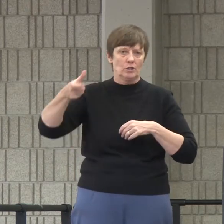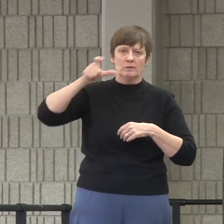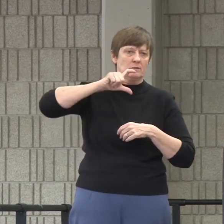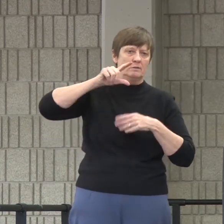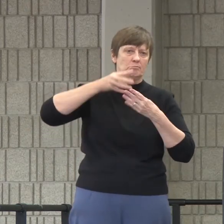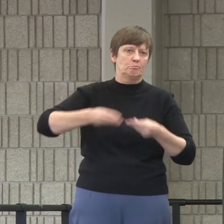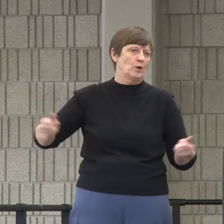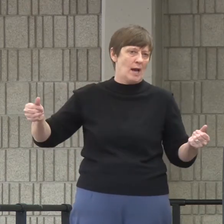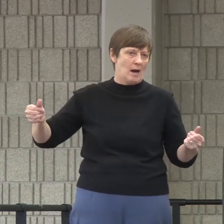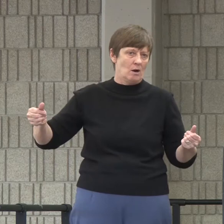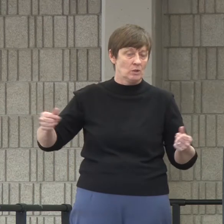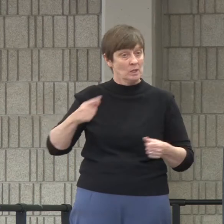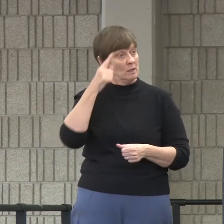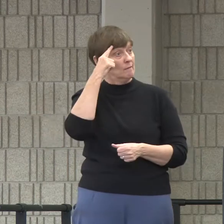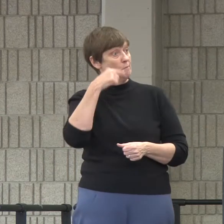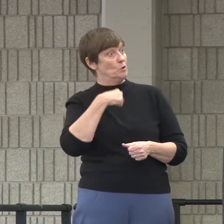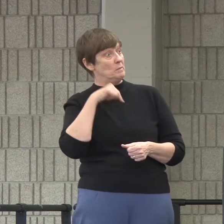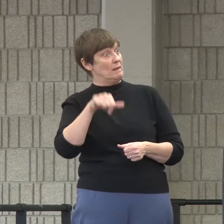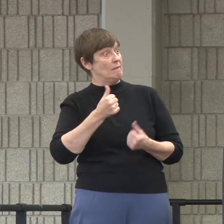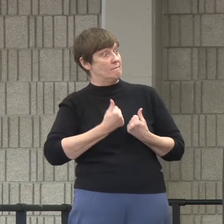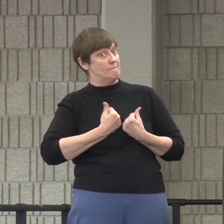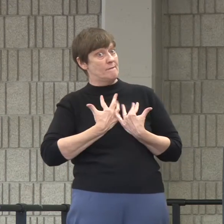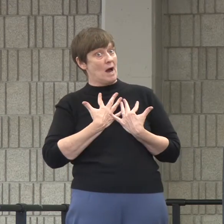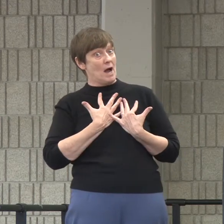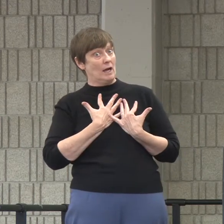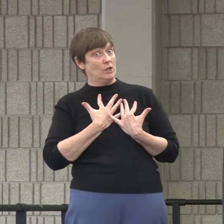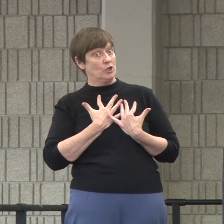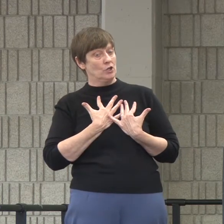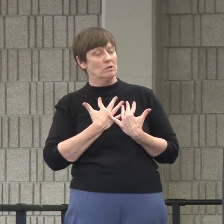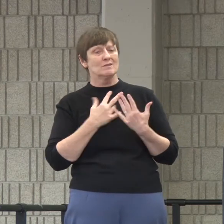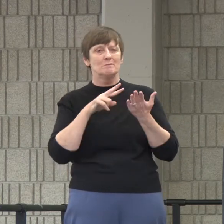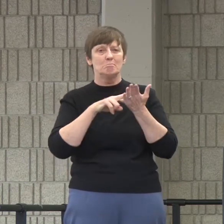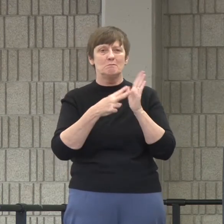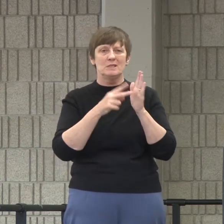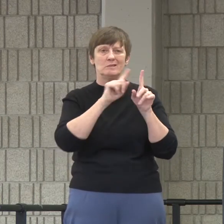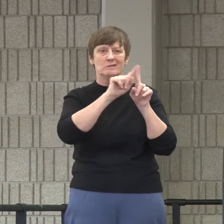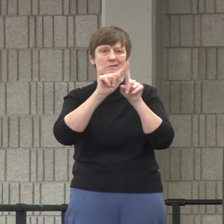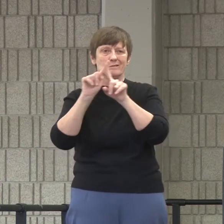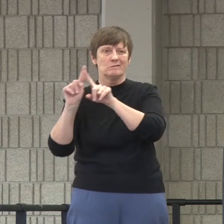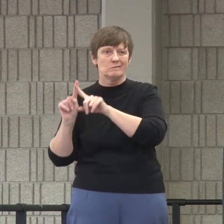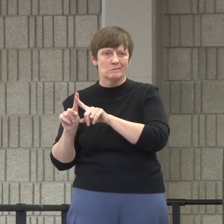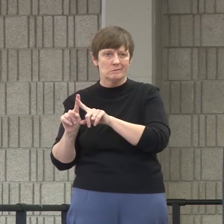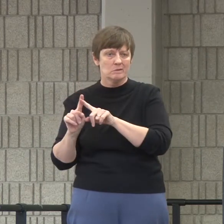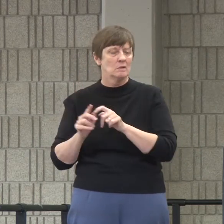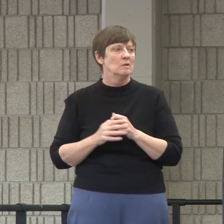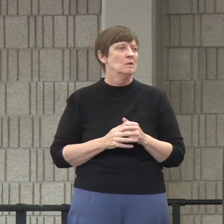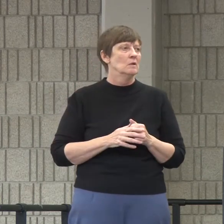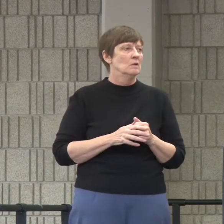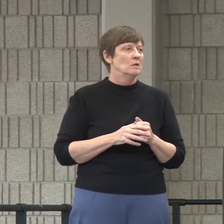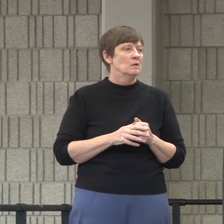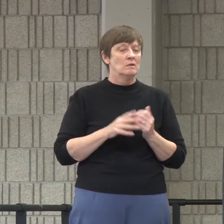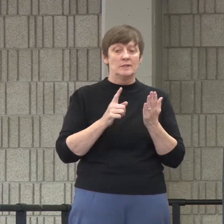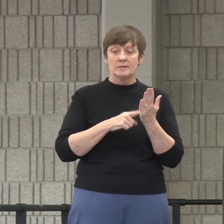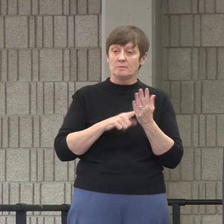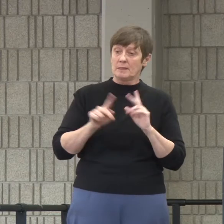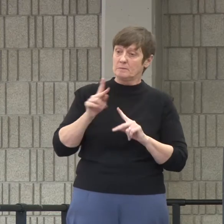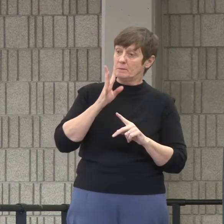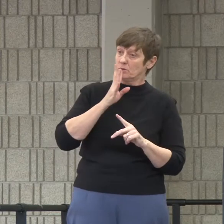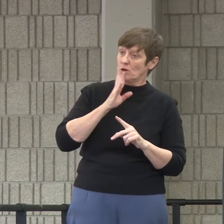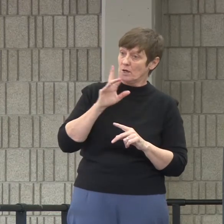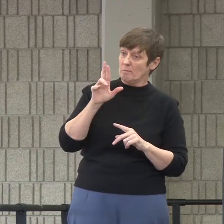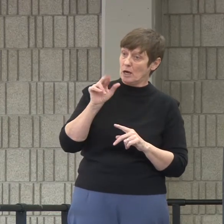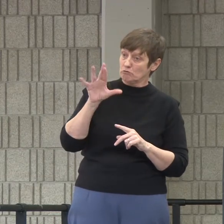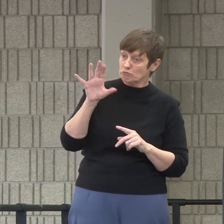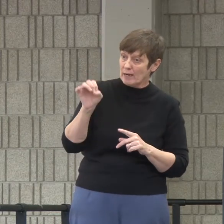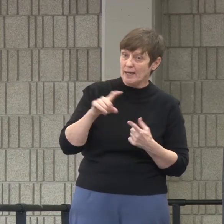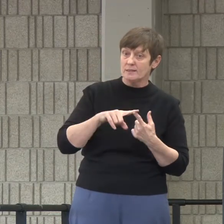For me, that fire means different things. Oftentimes when people talk about race and